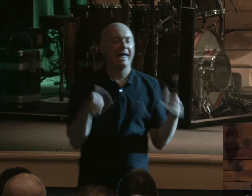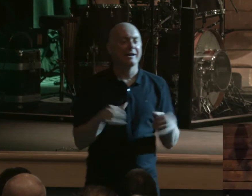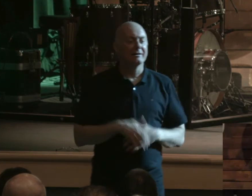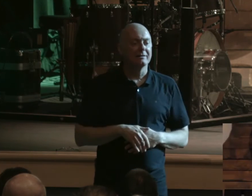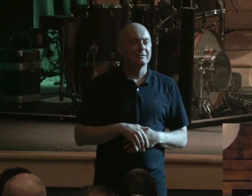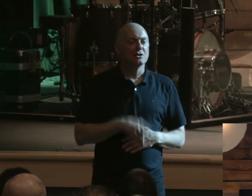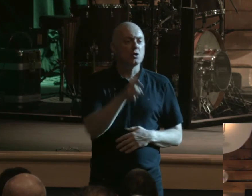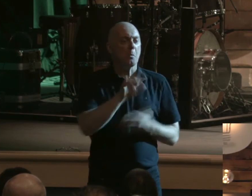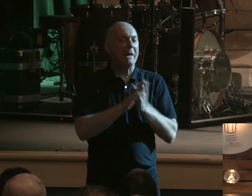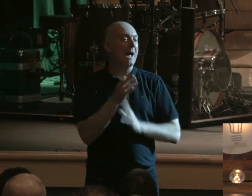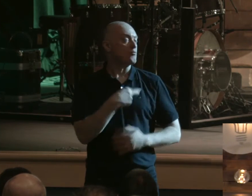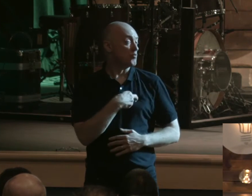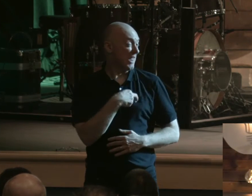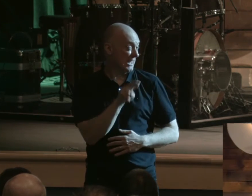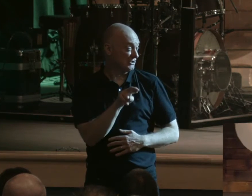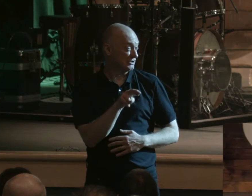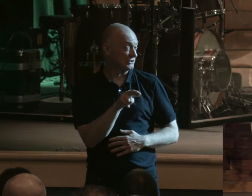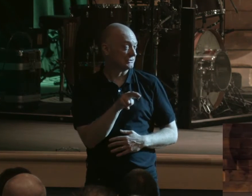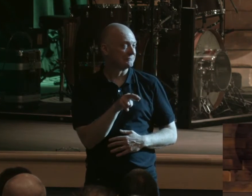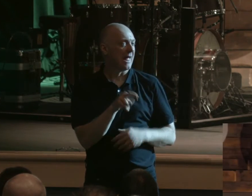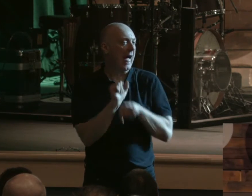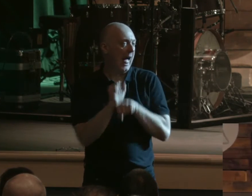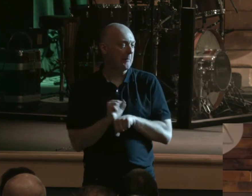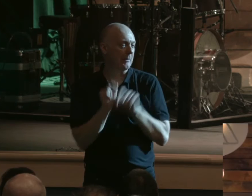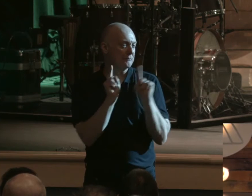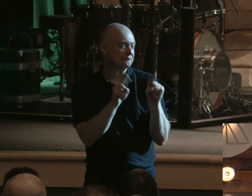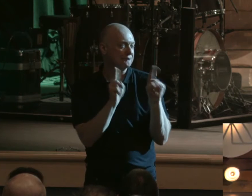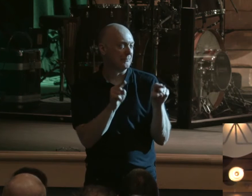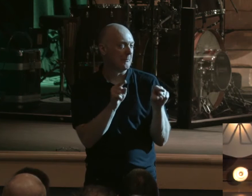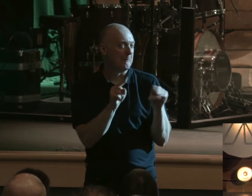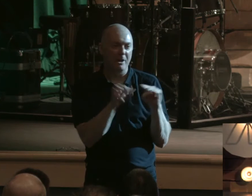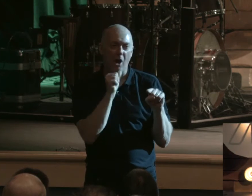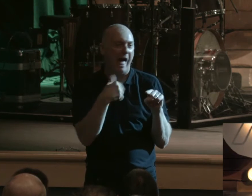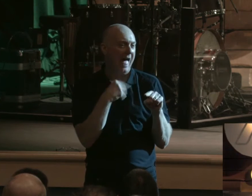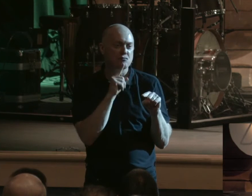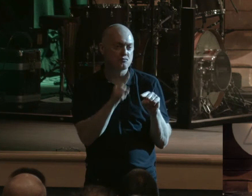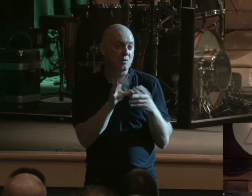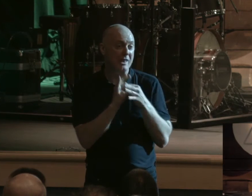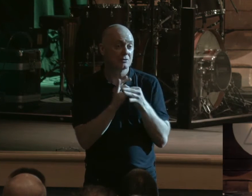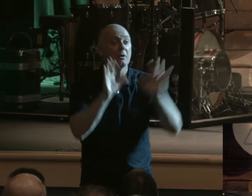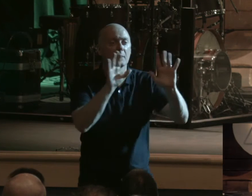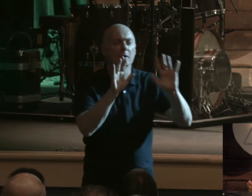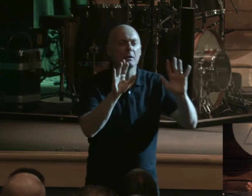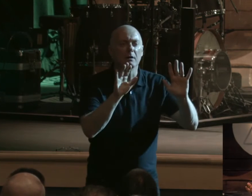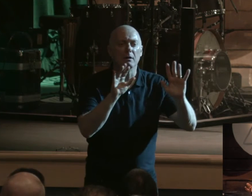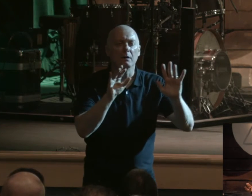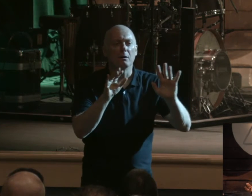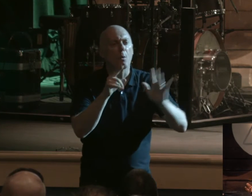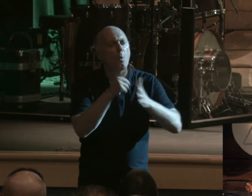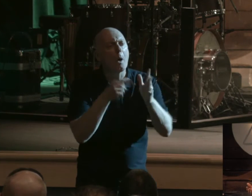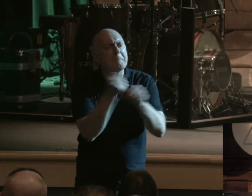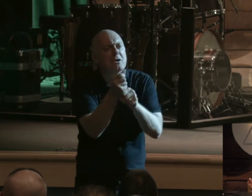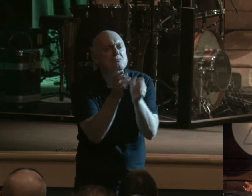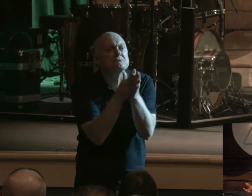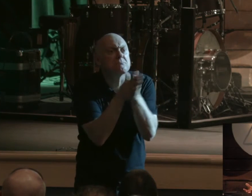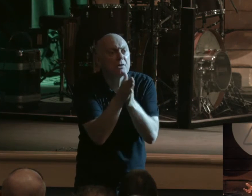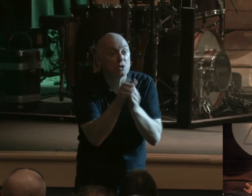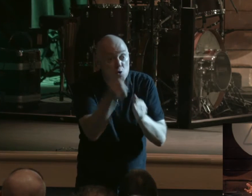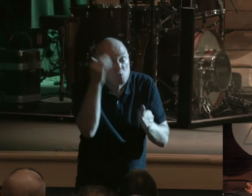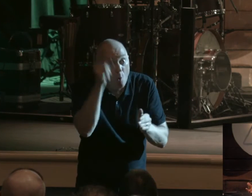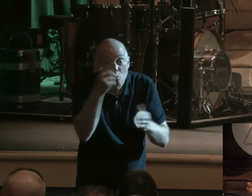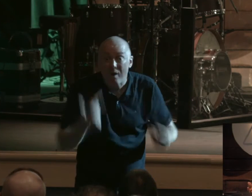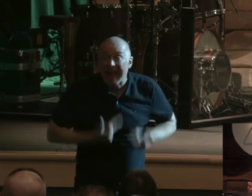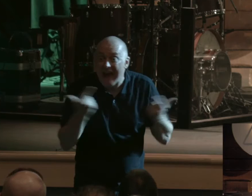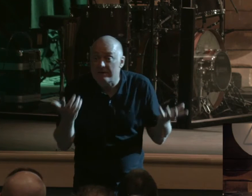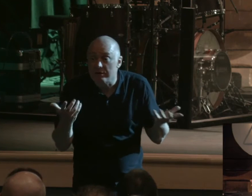a level of religion where it's just become routine. There's been no true relationship or heart. Let me ask you again, like, what does motivate you? Do you know that you're